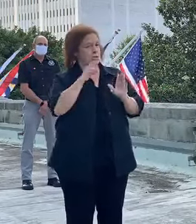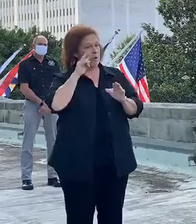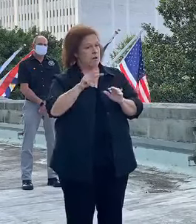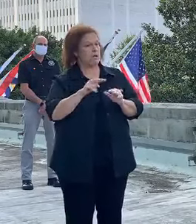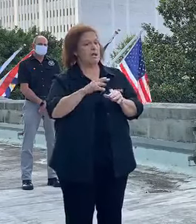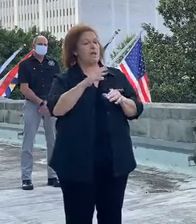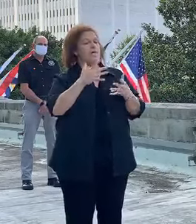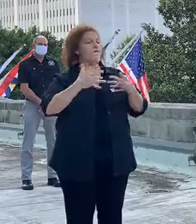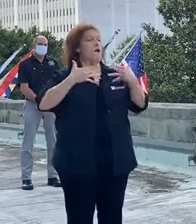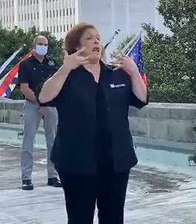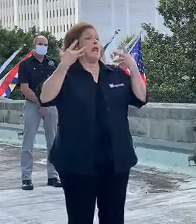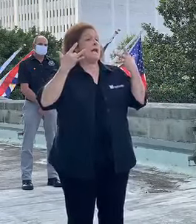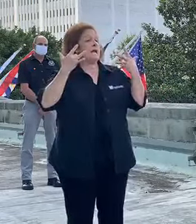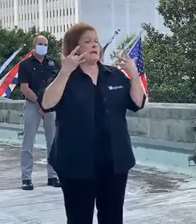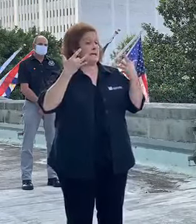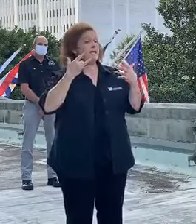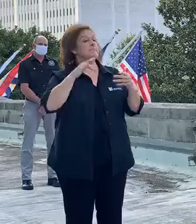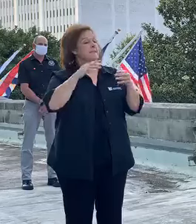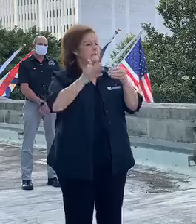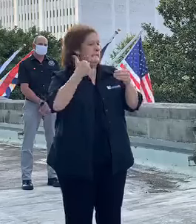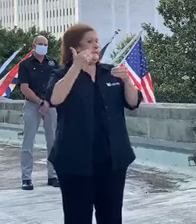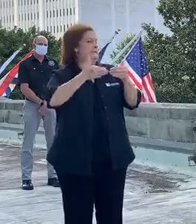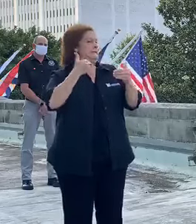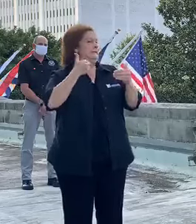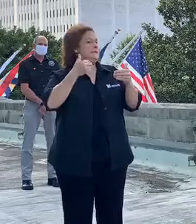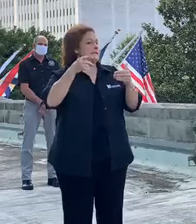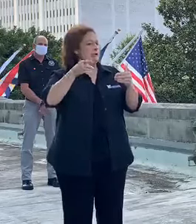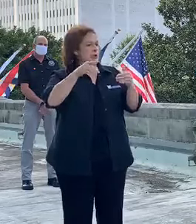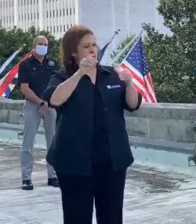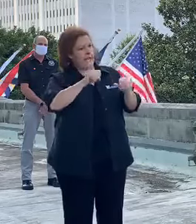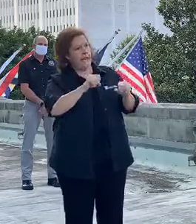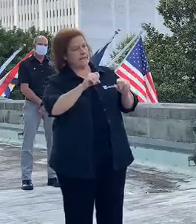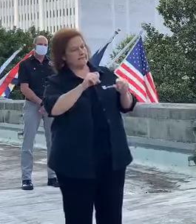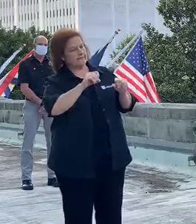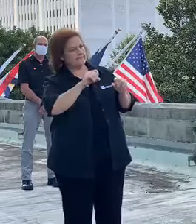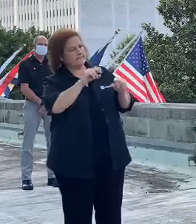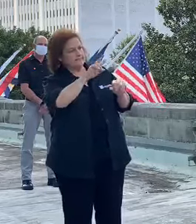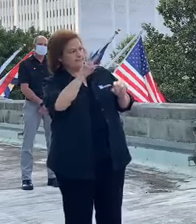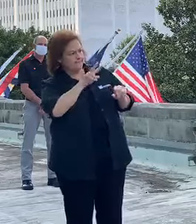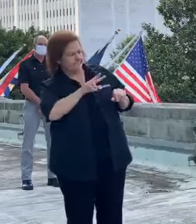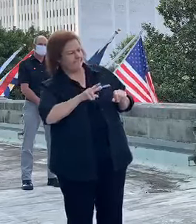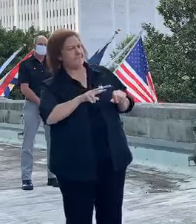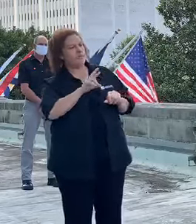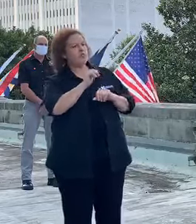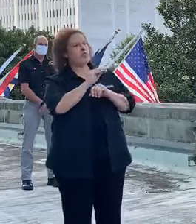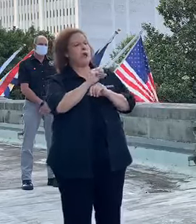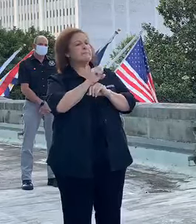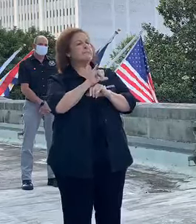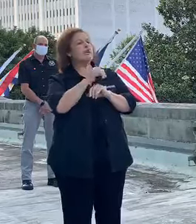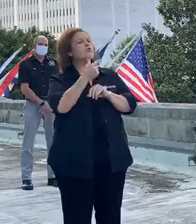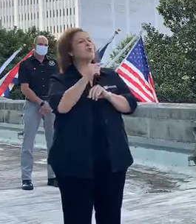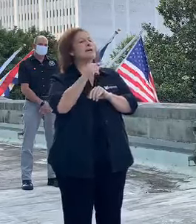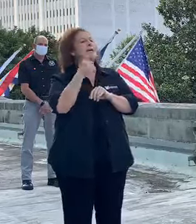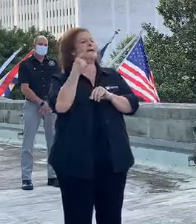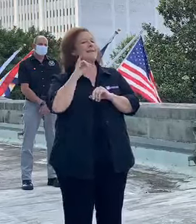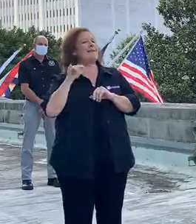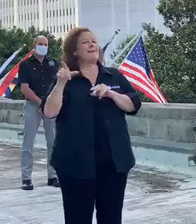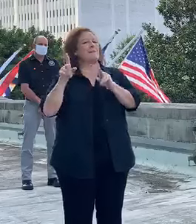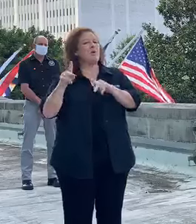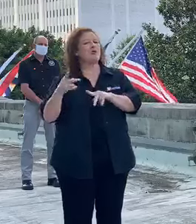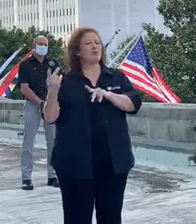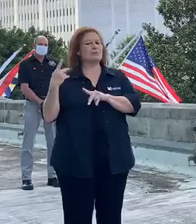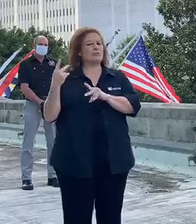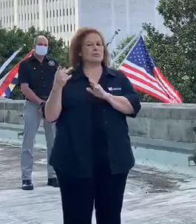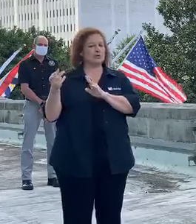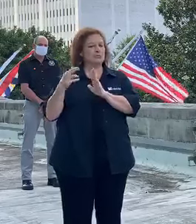is friendly, and I'm telling you, I think just testing it out, Ramsey Green, our deputy CEO of infrastructure, is registered I